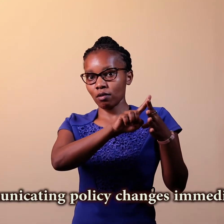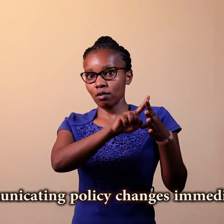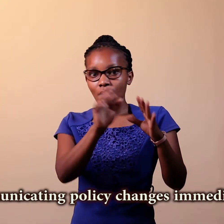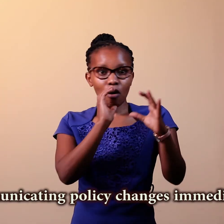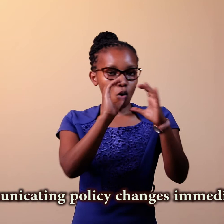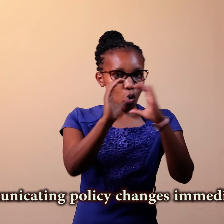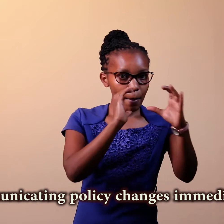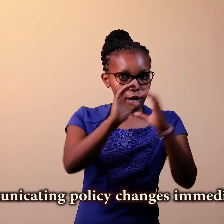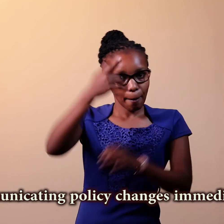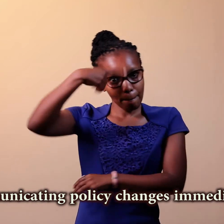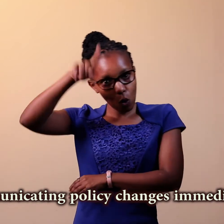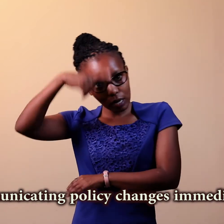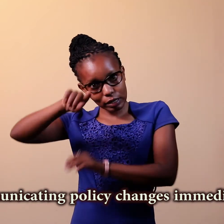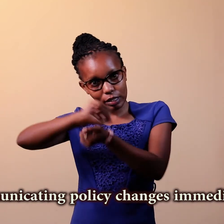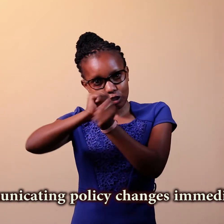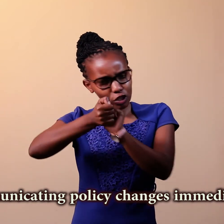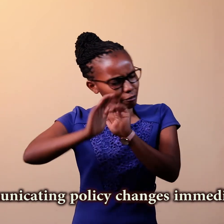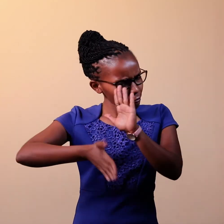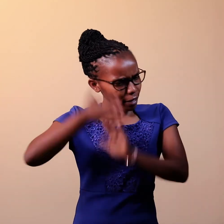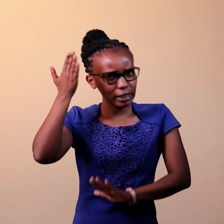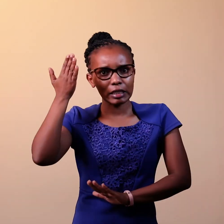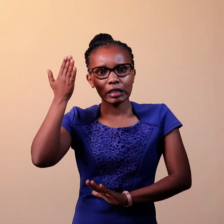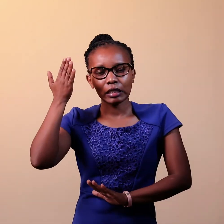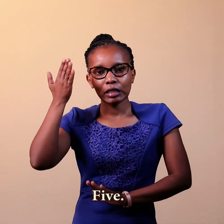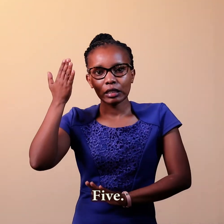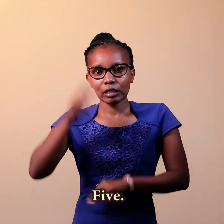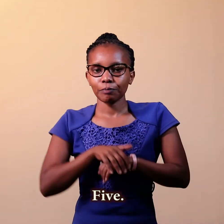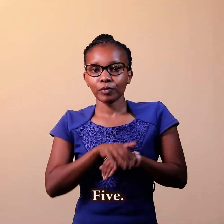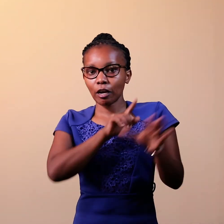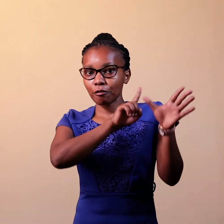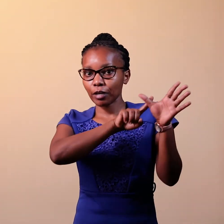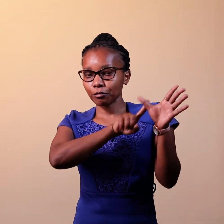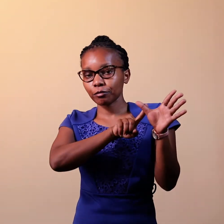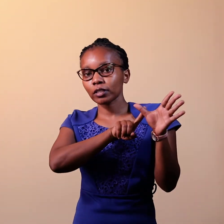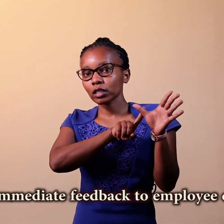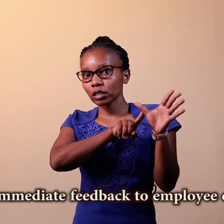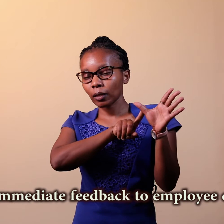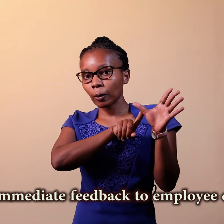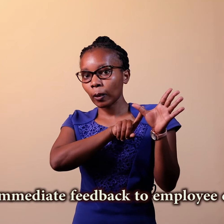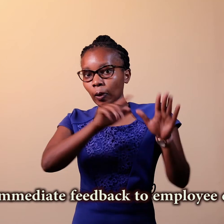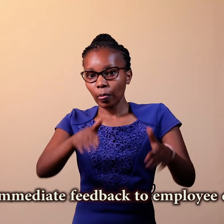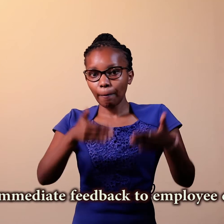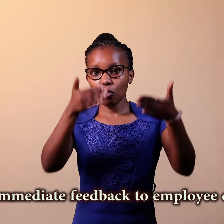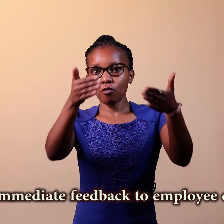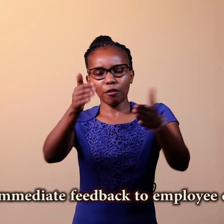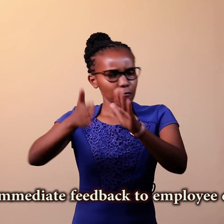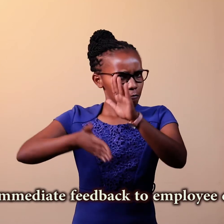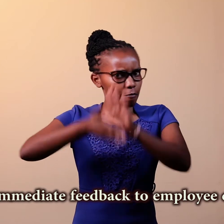policy changes immediately. Five, providing immediate feedback to